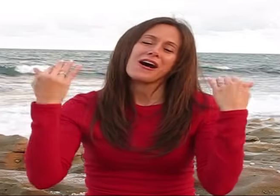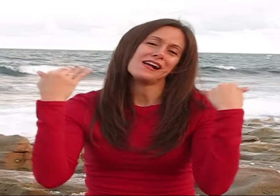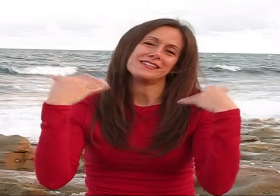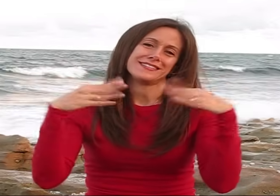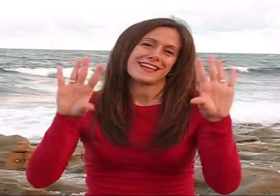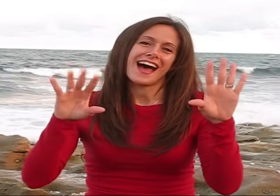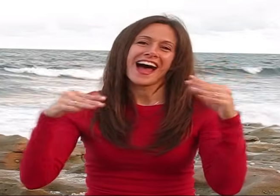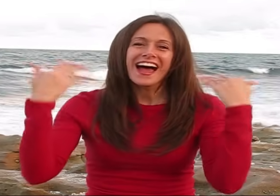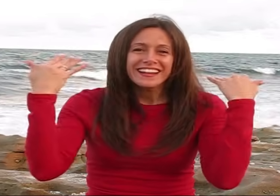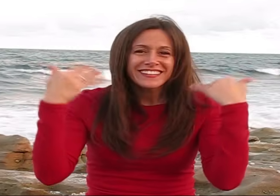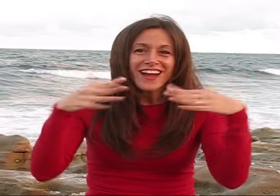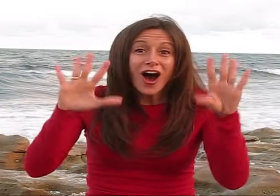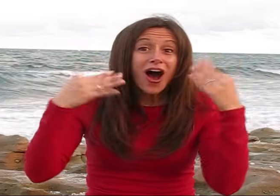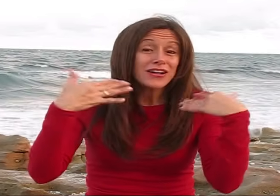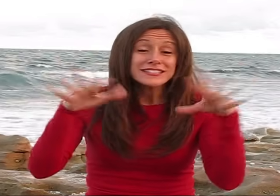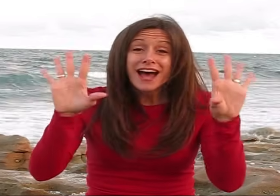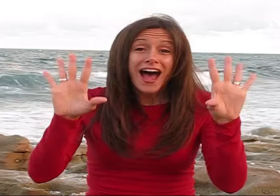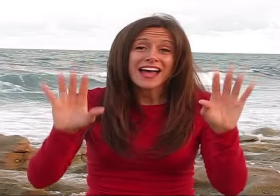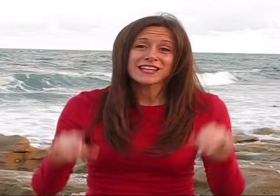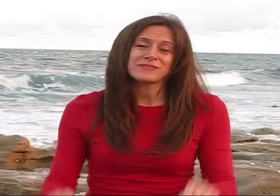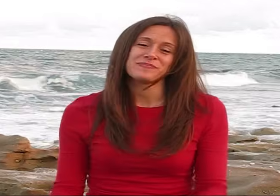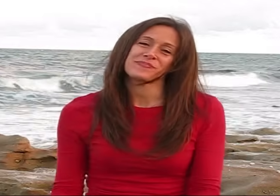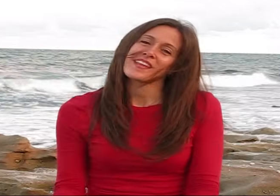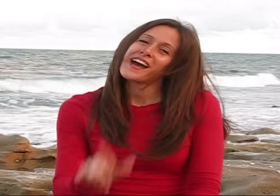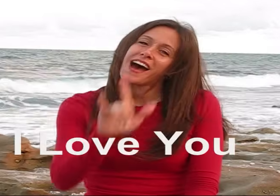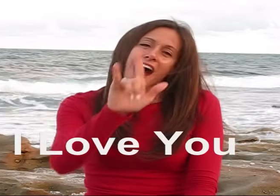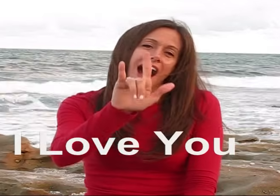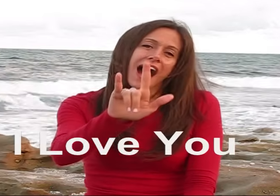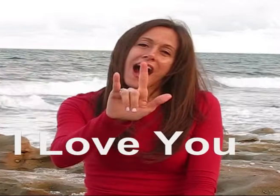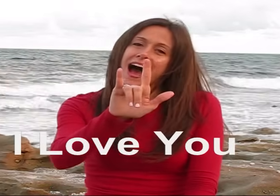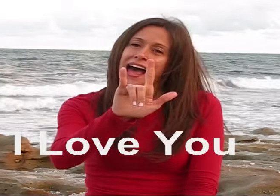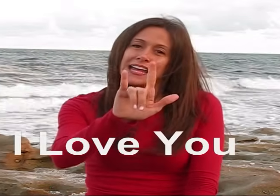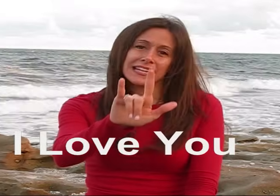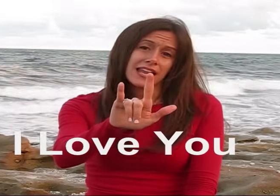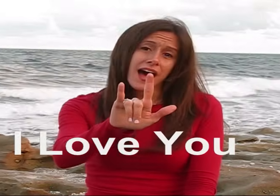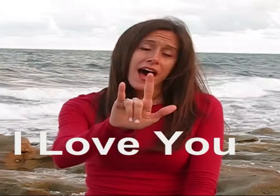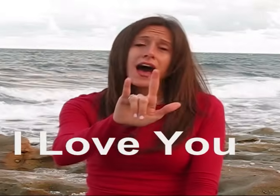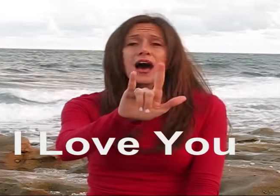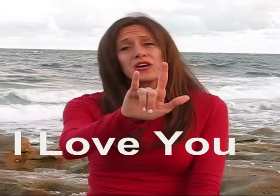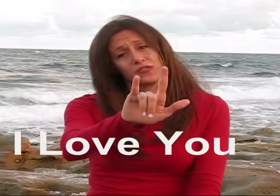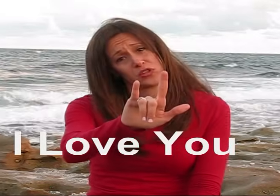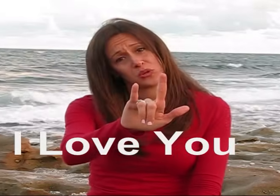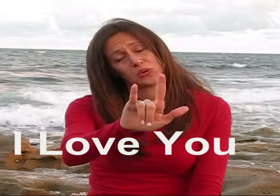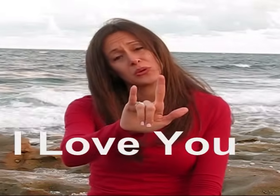All done, all done. I love you.